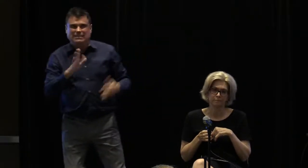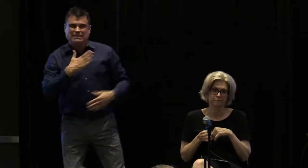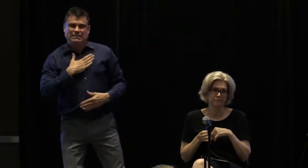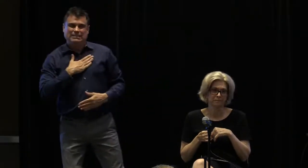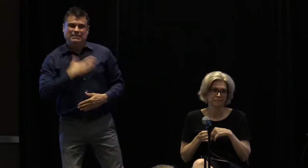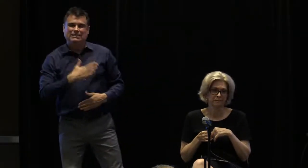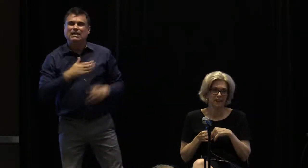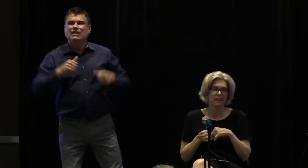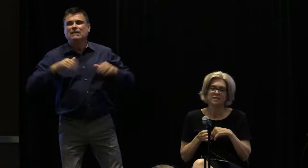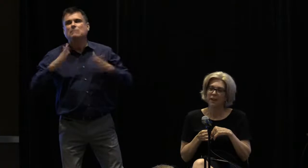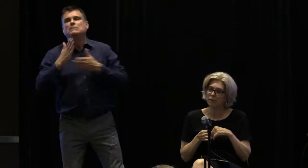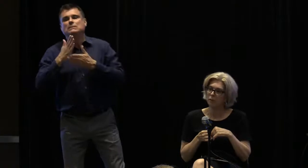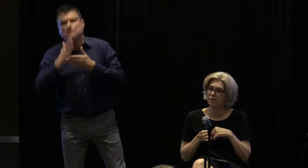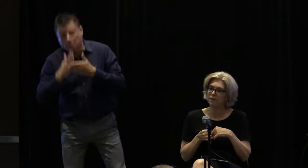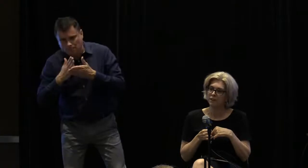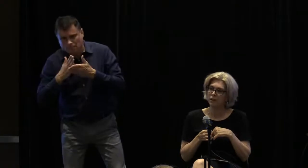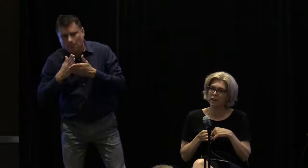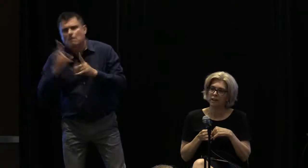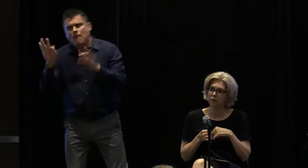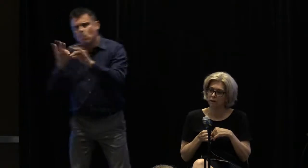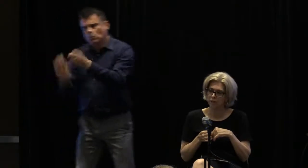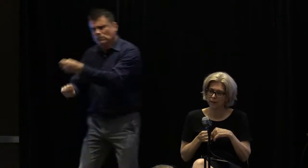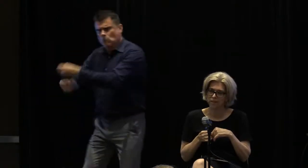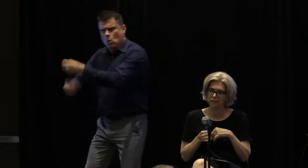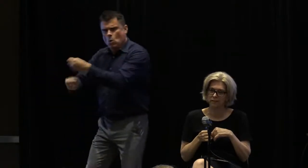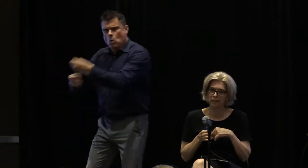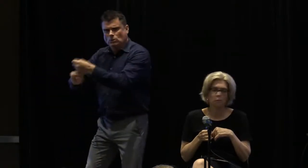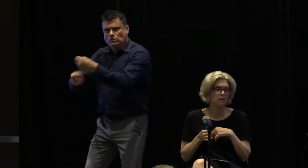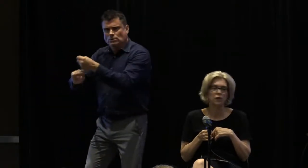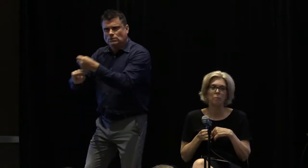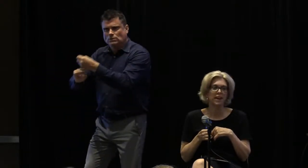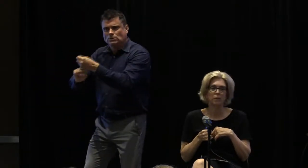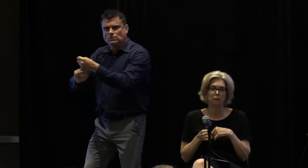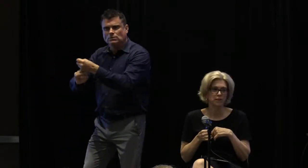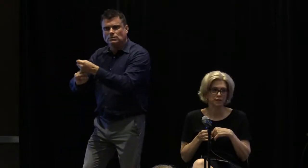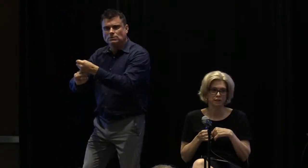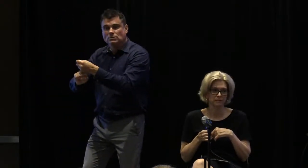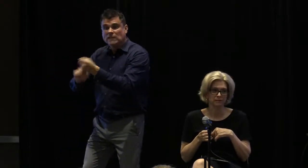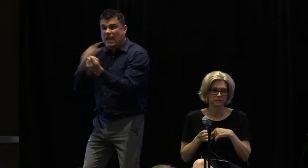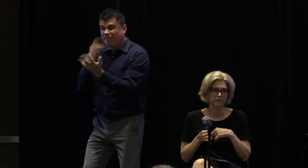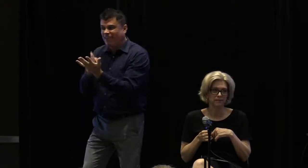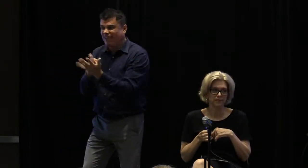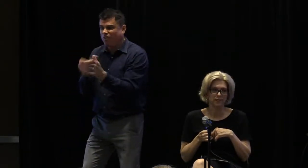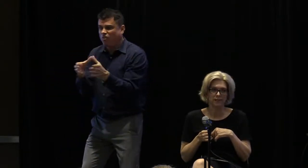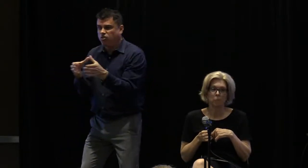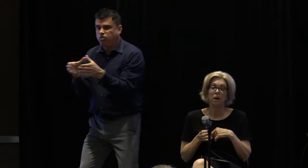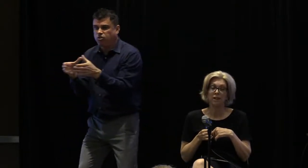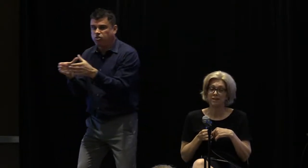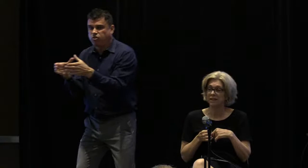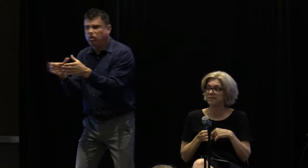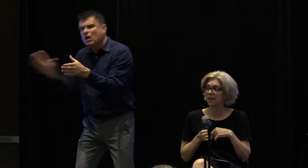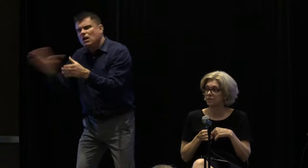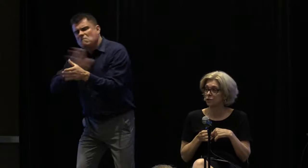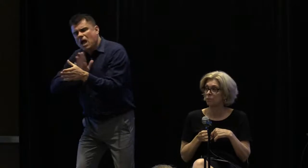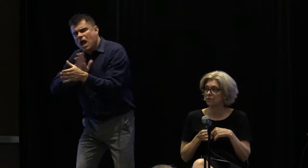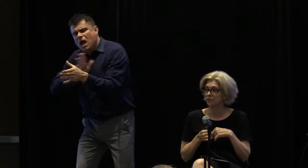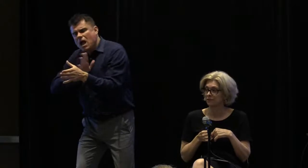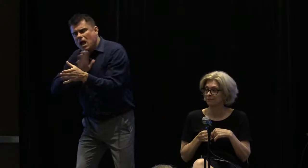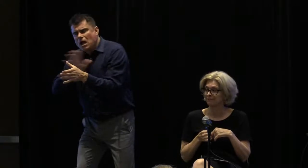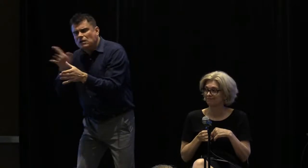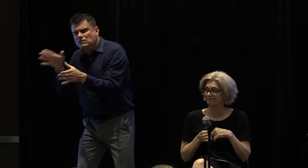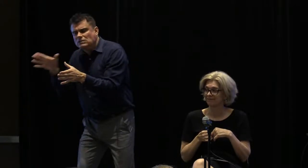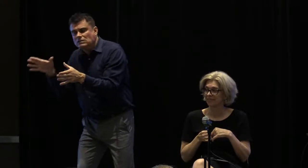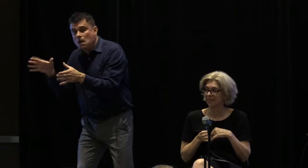Support them. Tell them when you think they're going in the wrong direction, but don't make it personal. Politics gets too